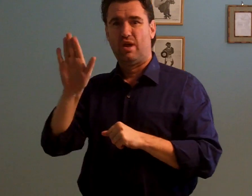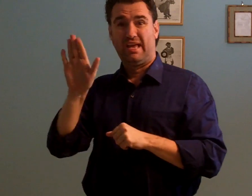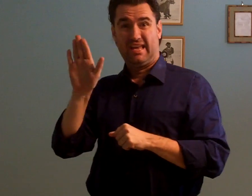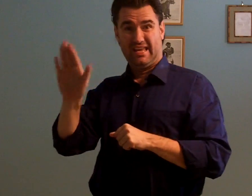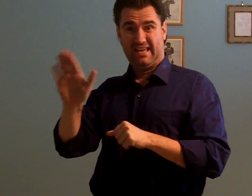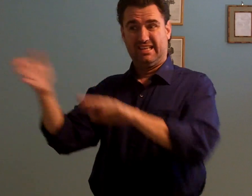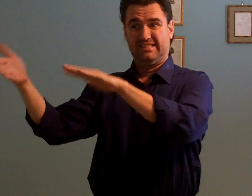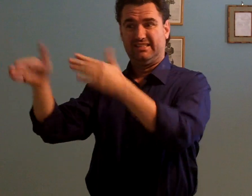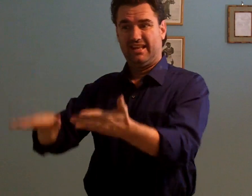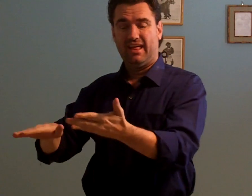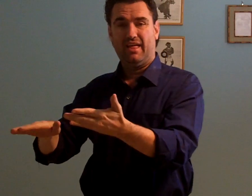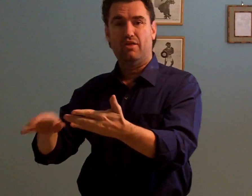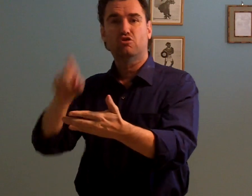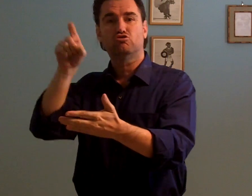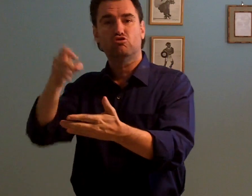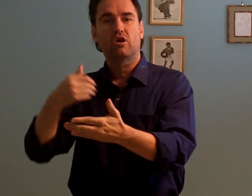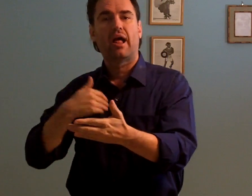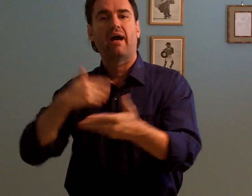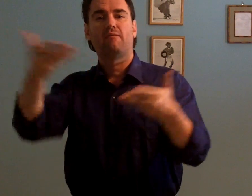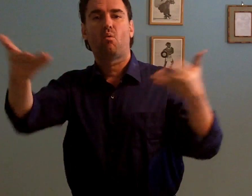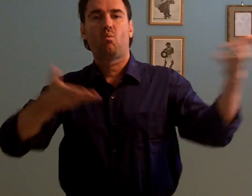by all who believe in peace and human dignity.